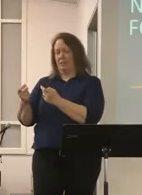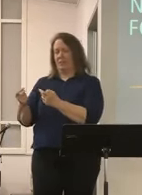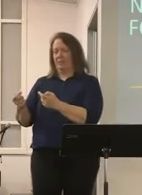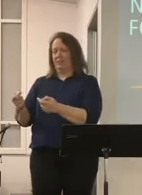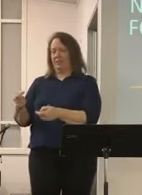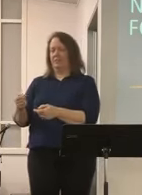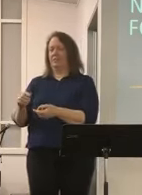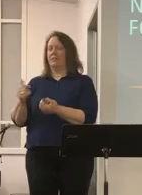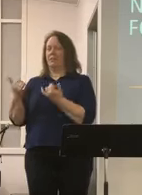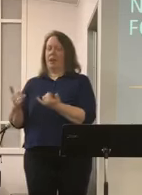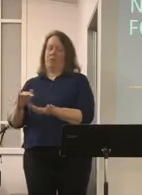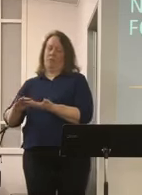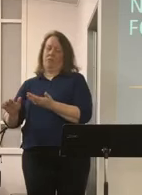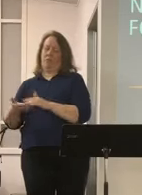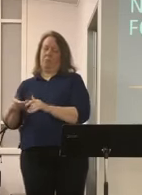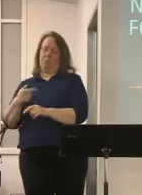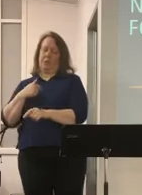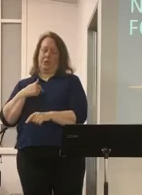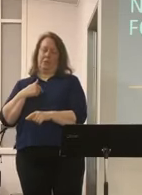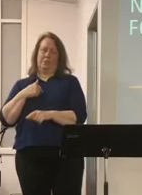me. Do me."